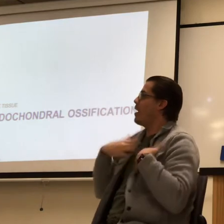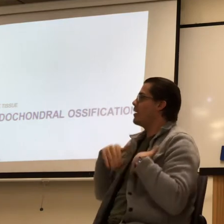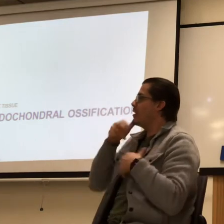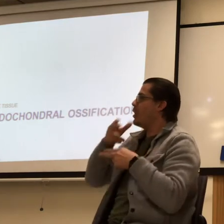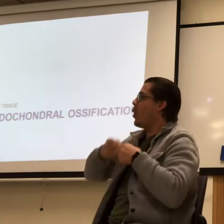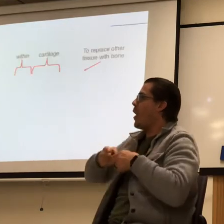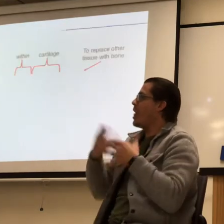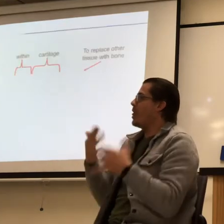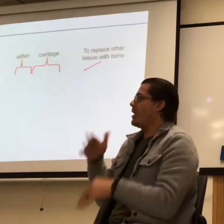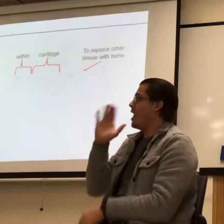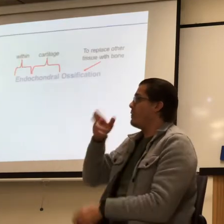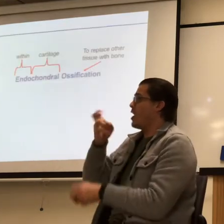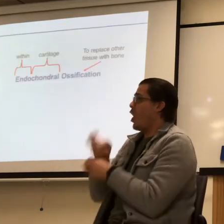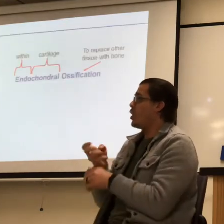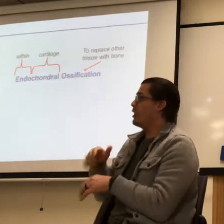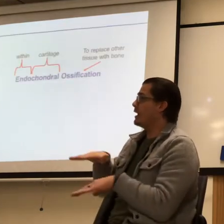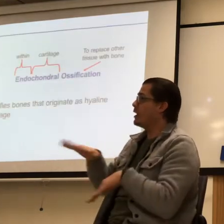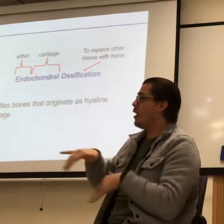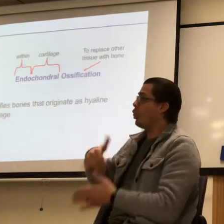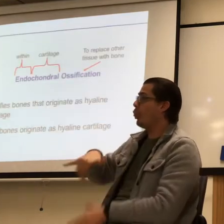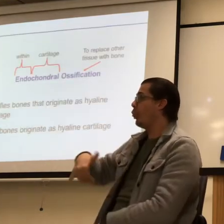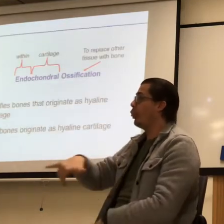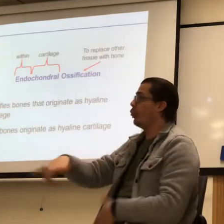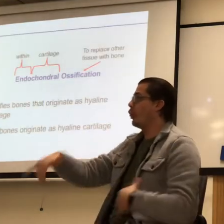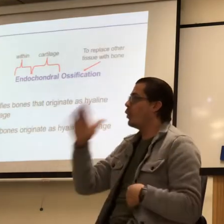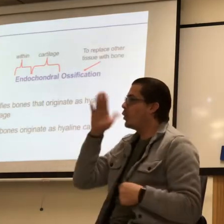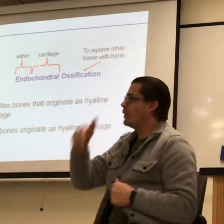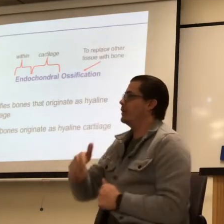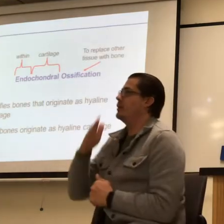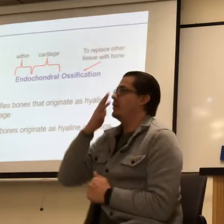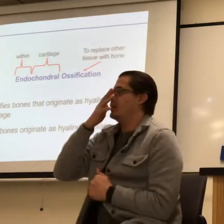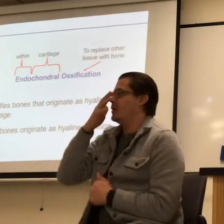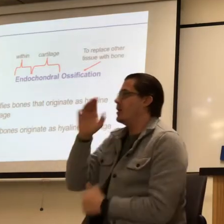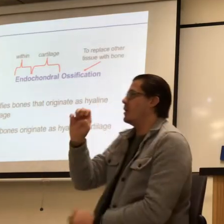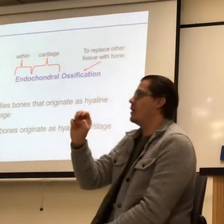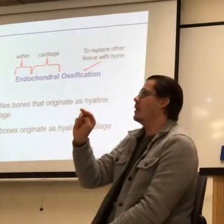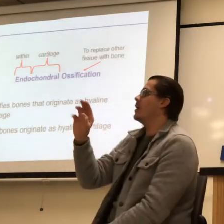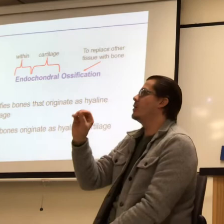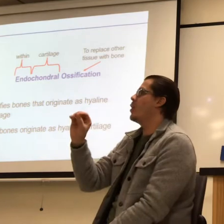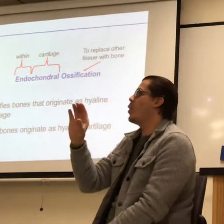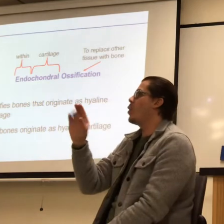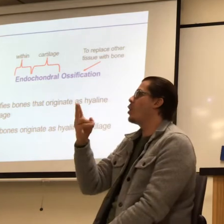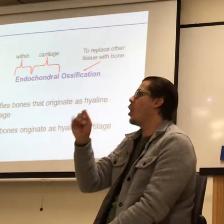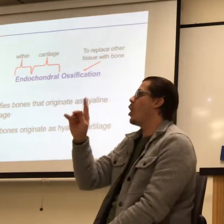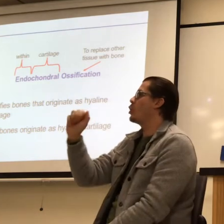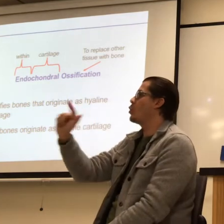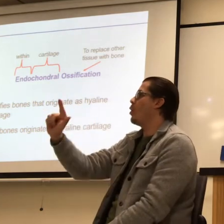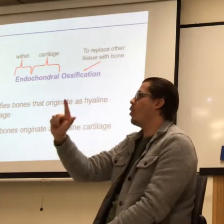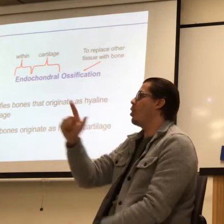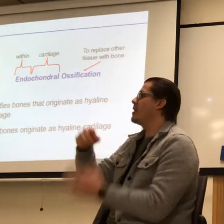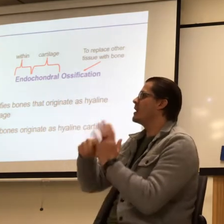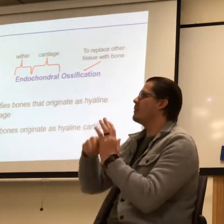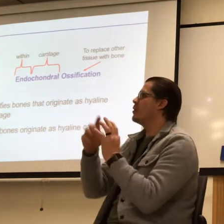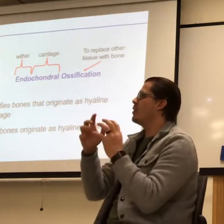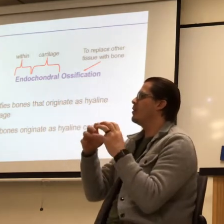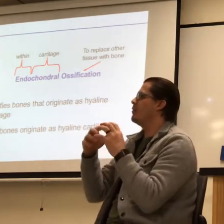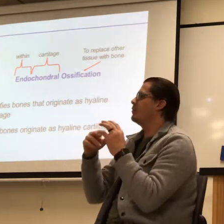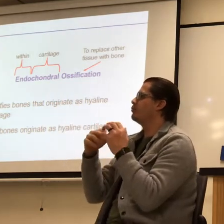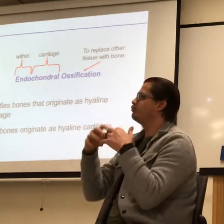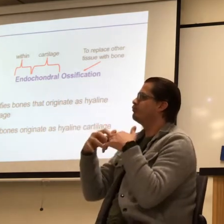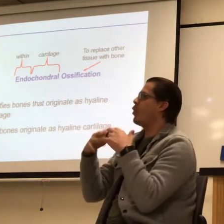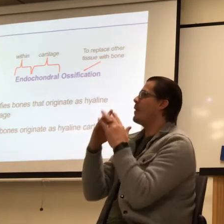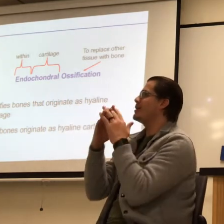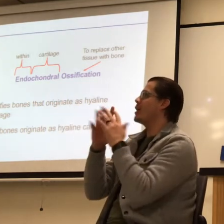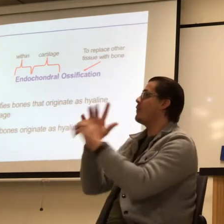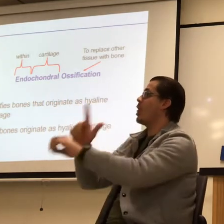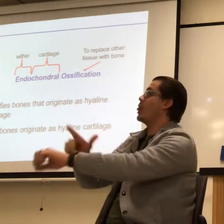get around. With endochondral ossification, we usually use the example of the formation of a long bone